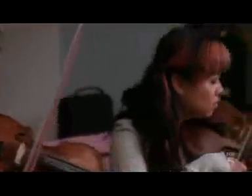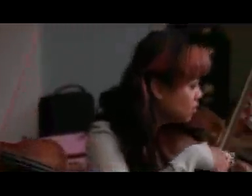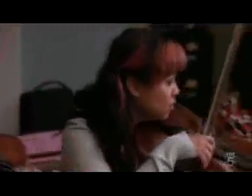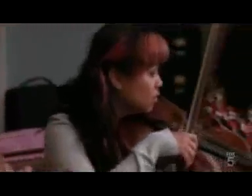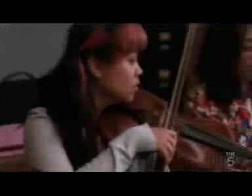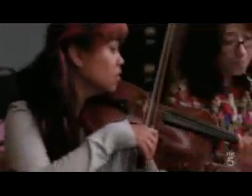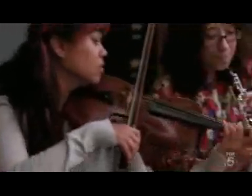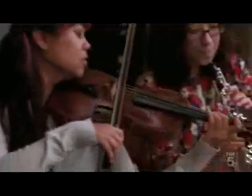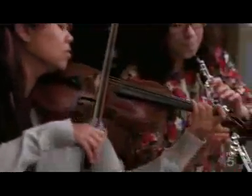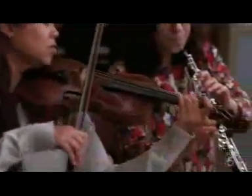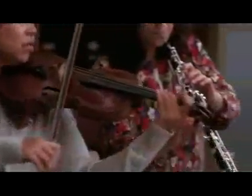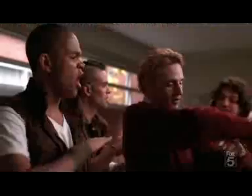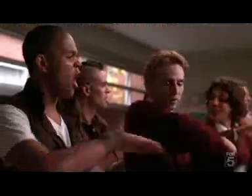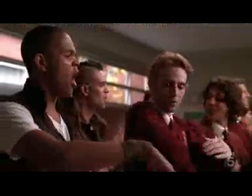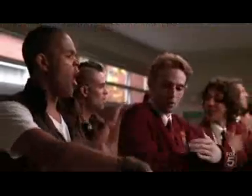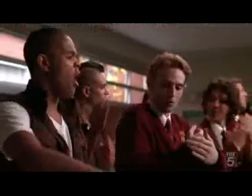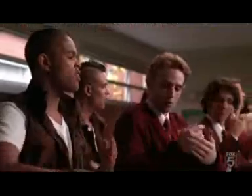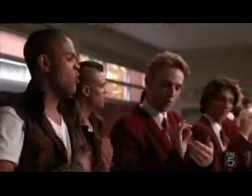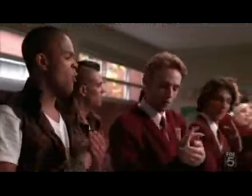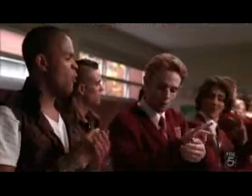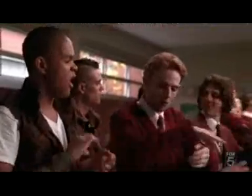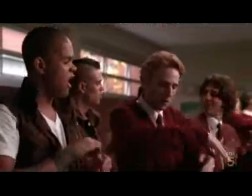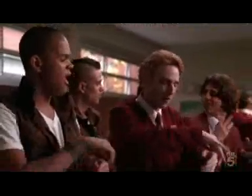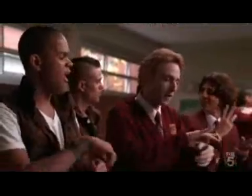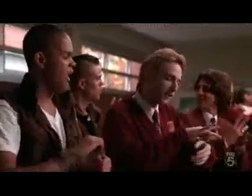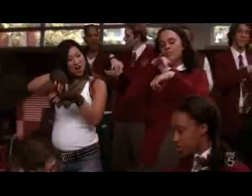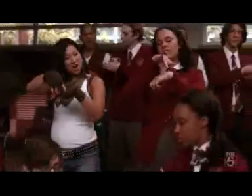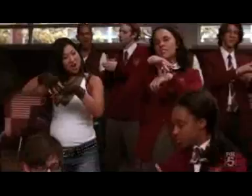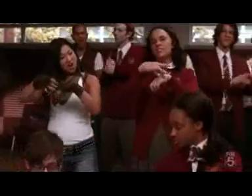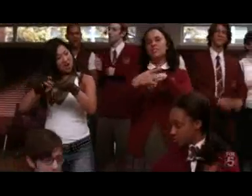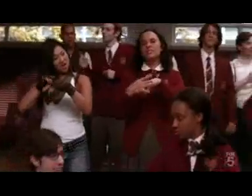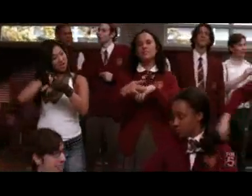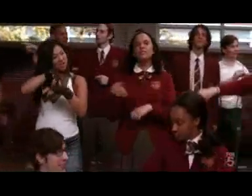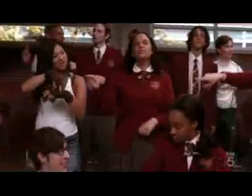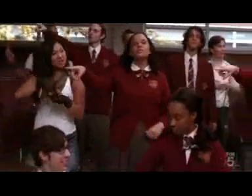Sharing all the world You